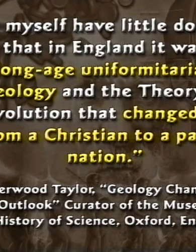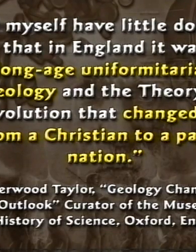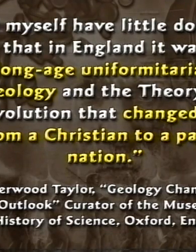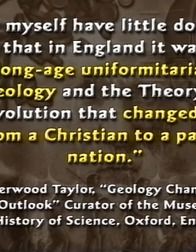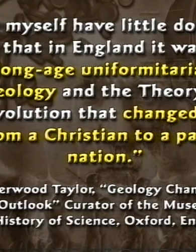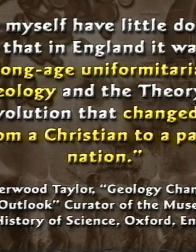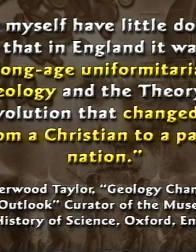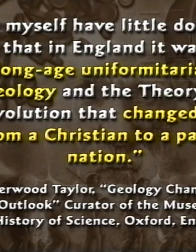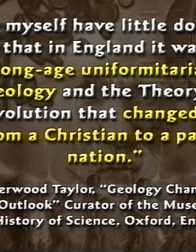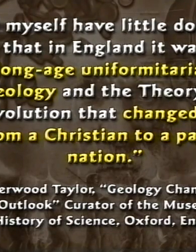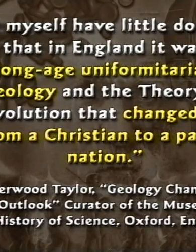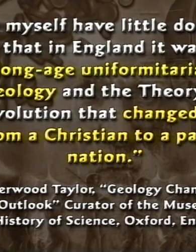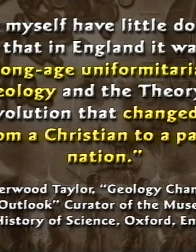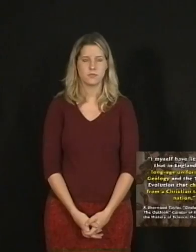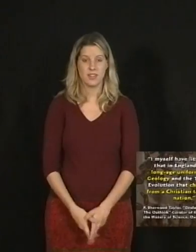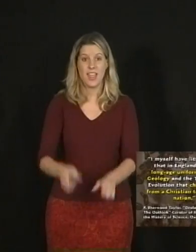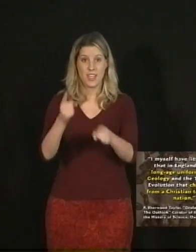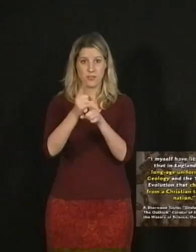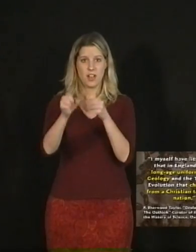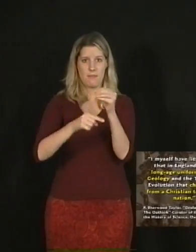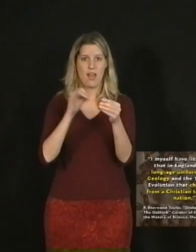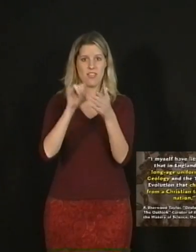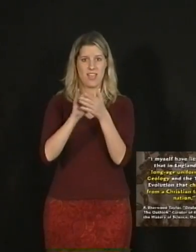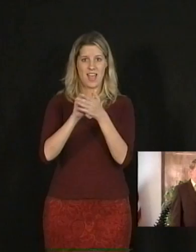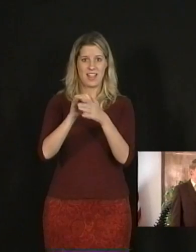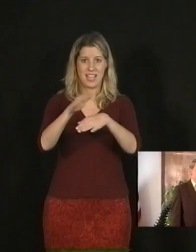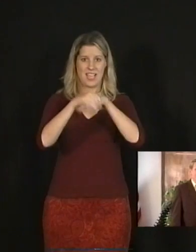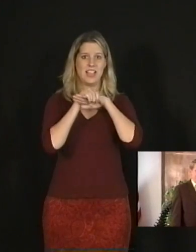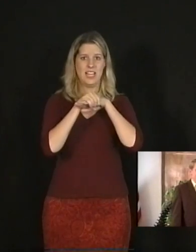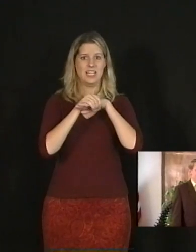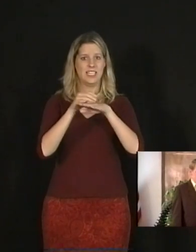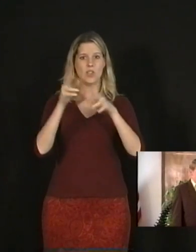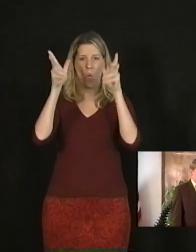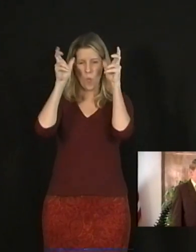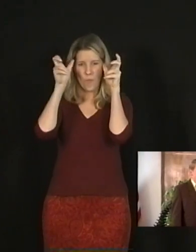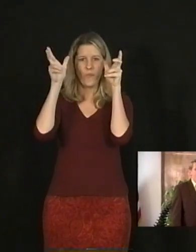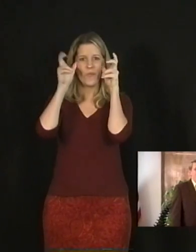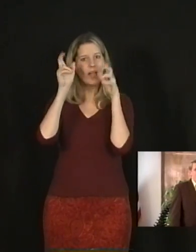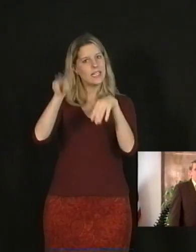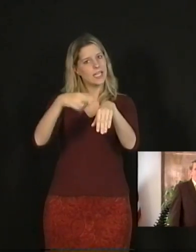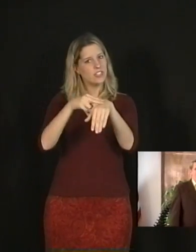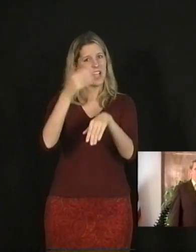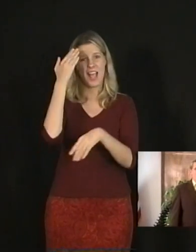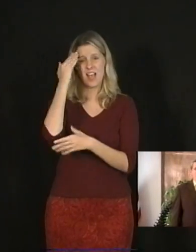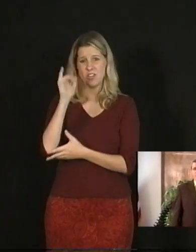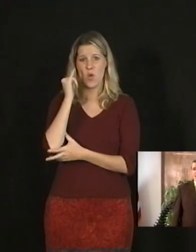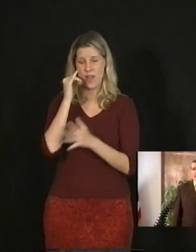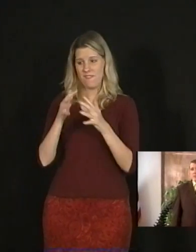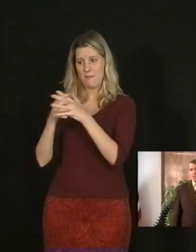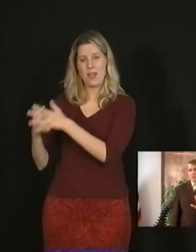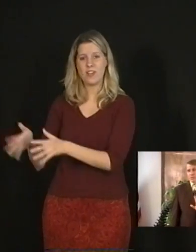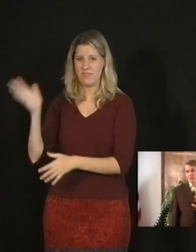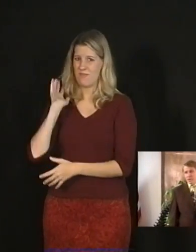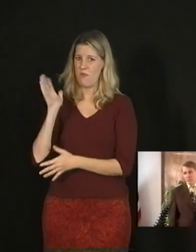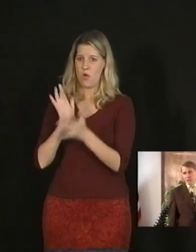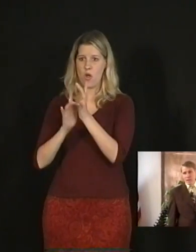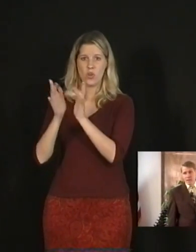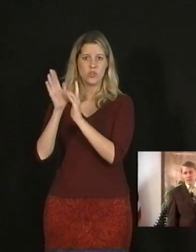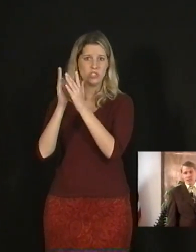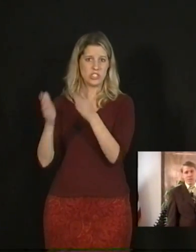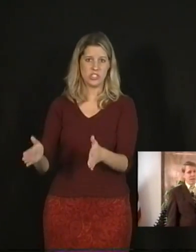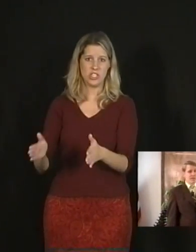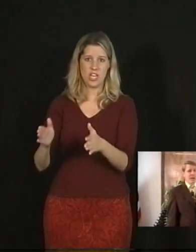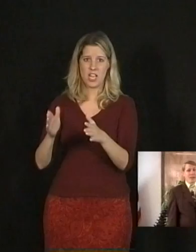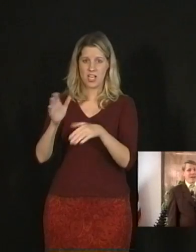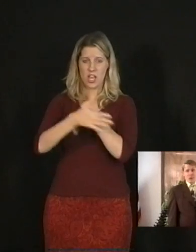a pagan nation. He's right about that, and England is a pagan nation. And folks, I don't know if America ever was a Christian country or